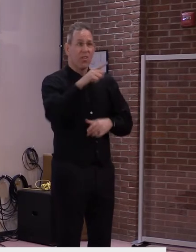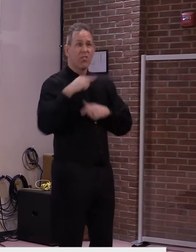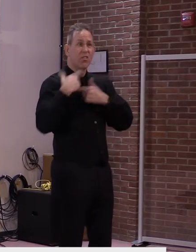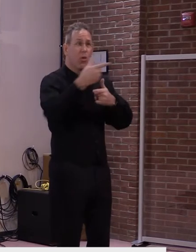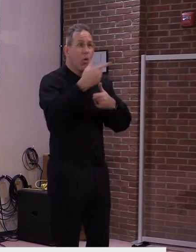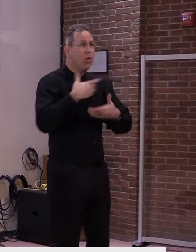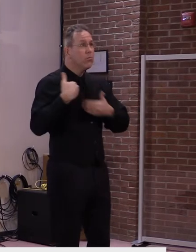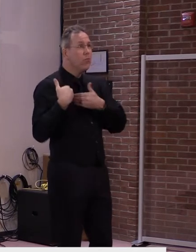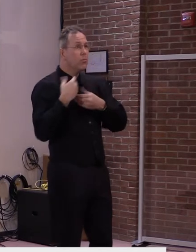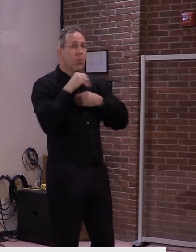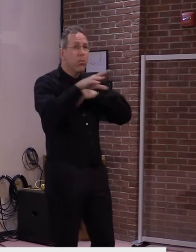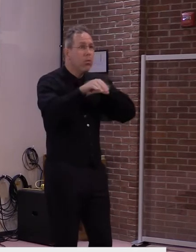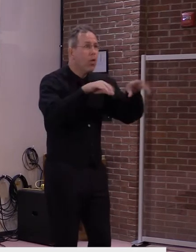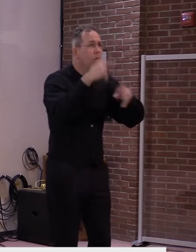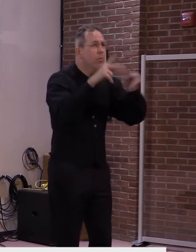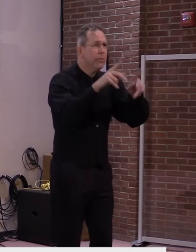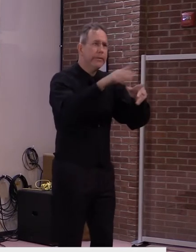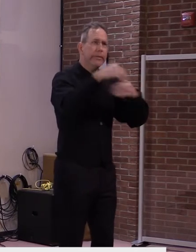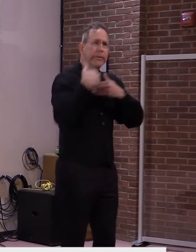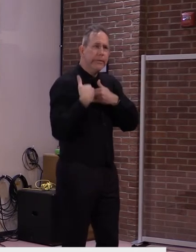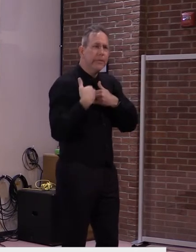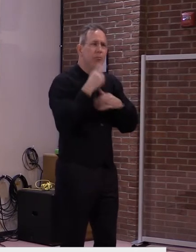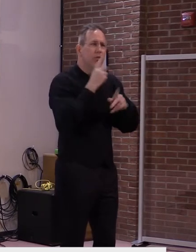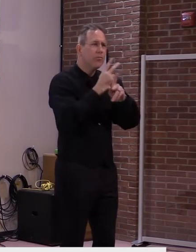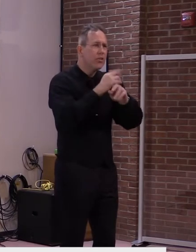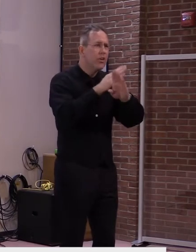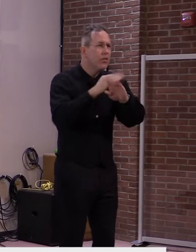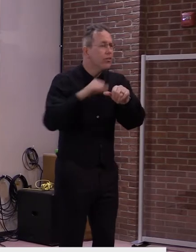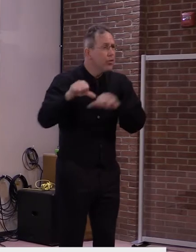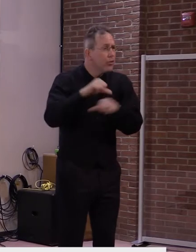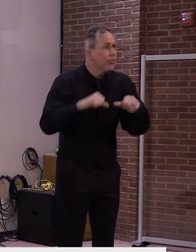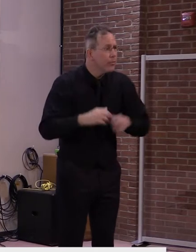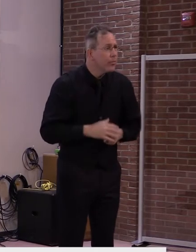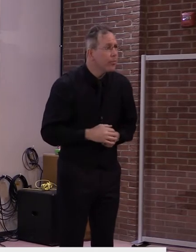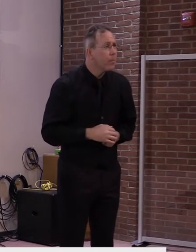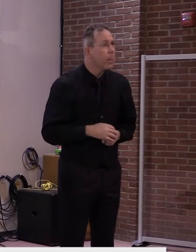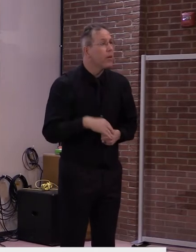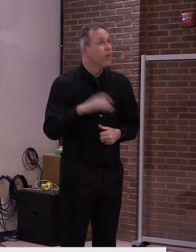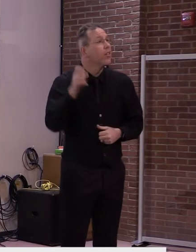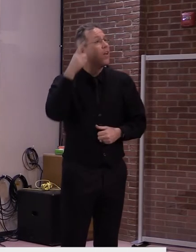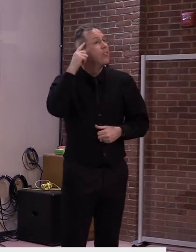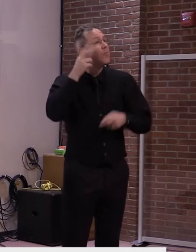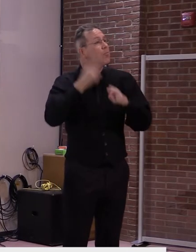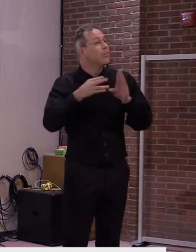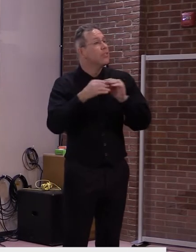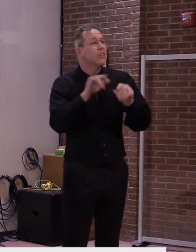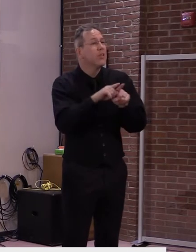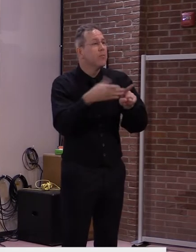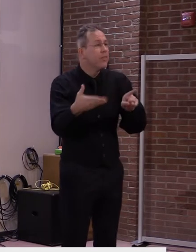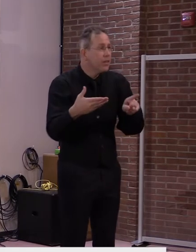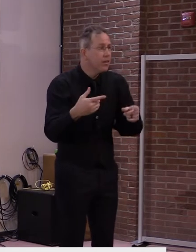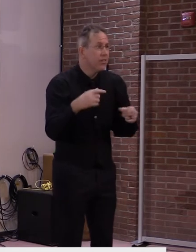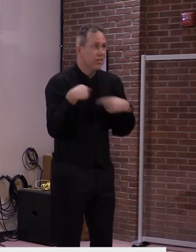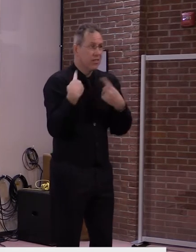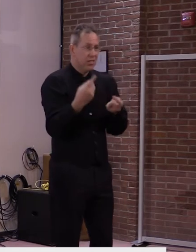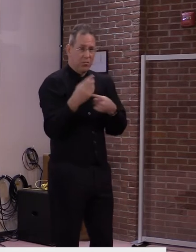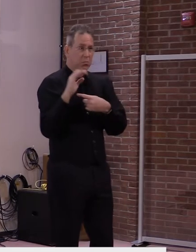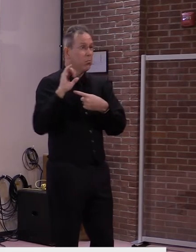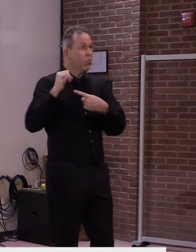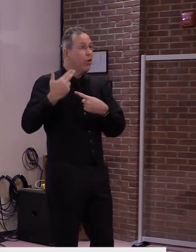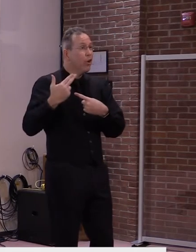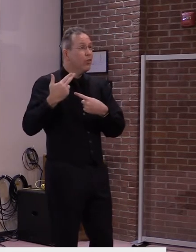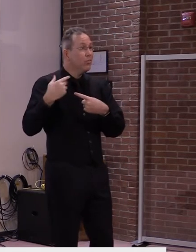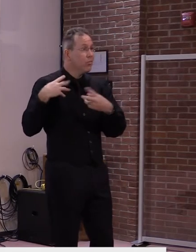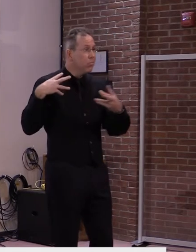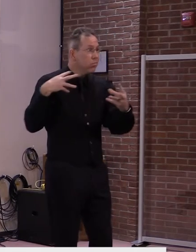dying. In addition, as the governor mentioned, think about this, since last March, our seniors have been some of the hardest